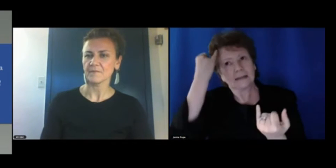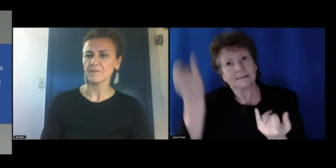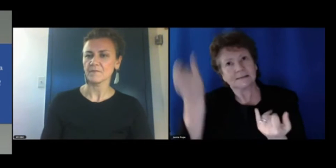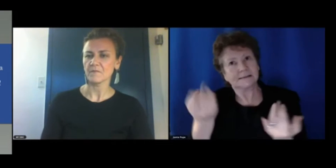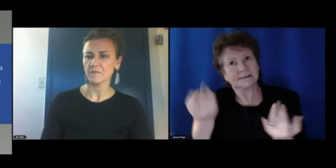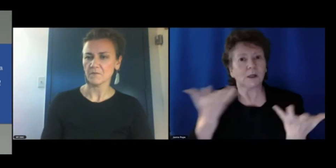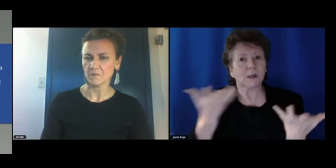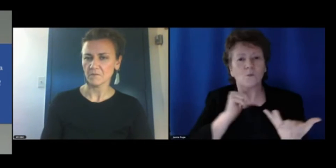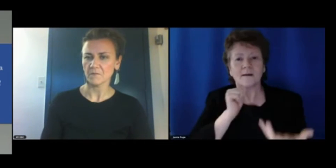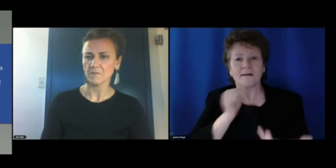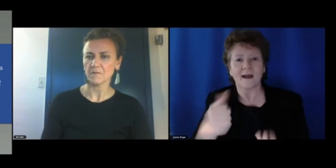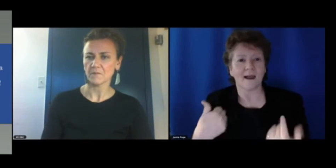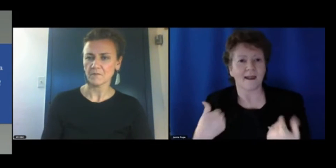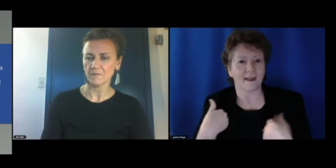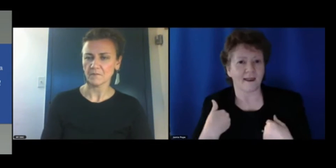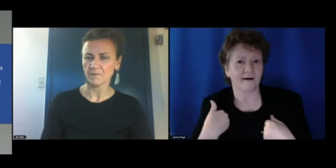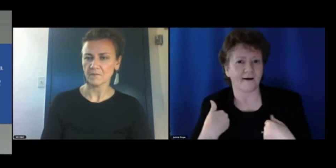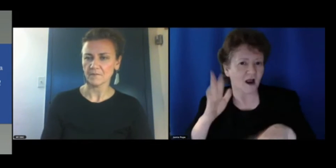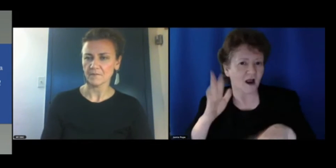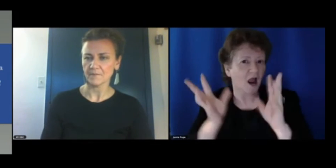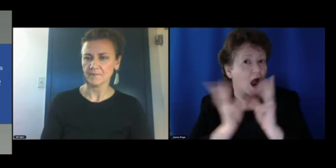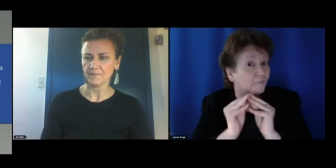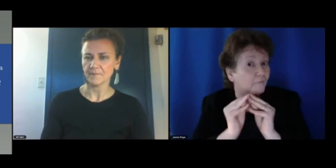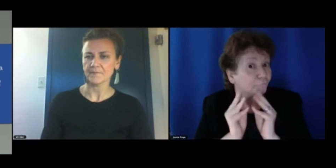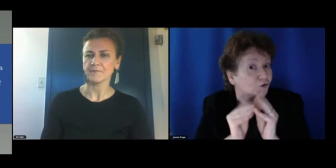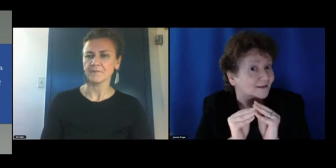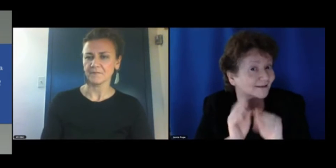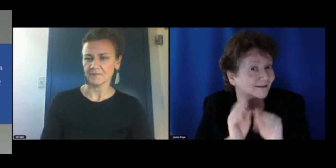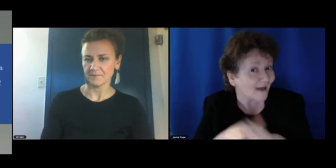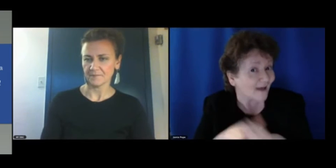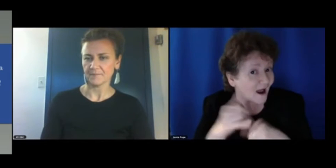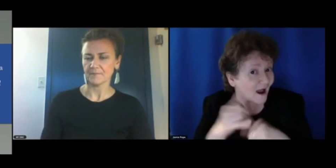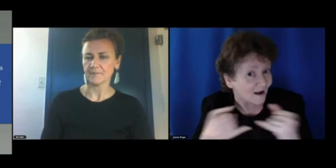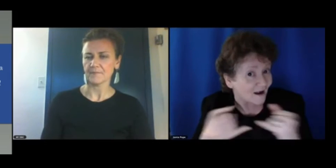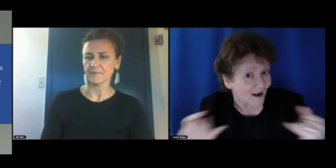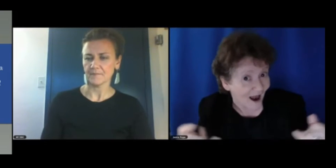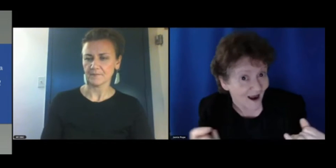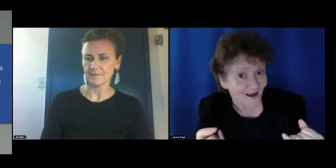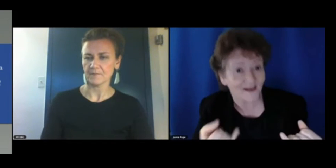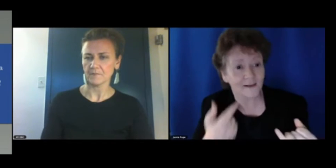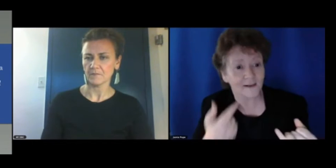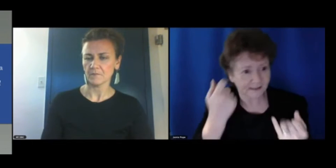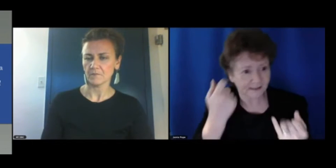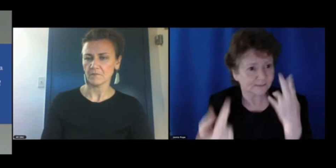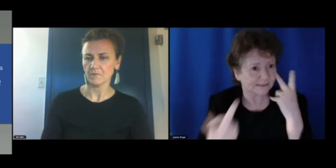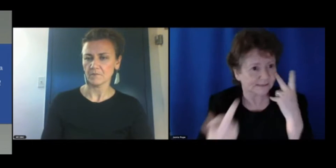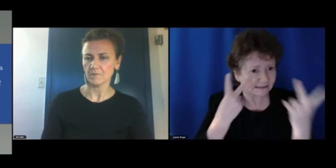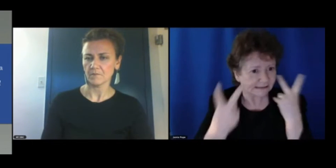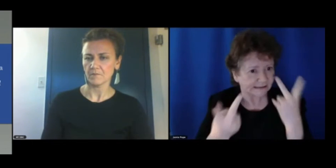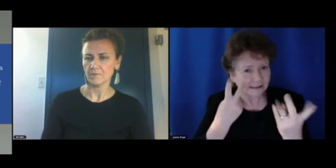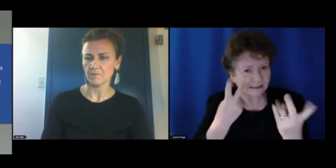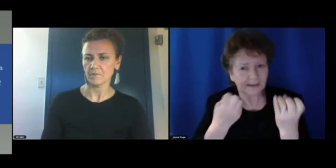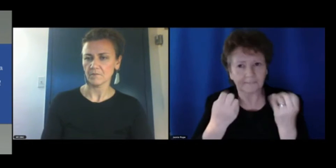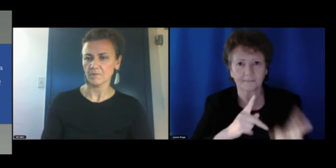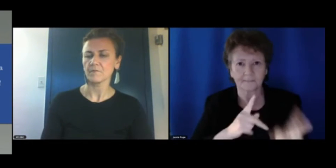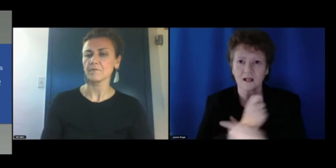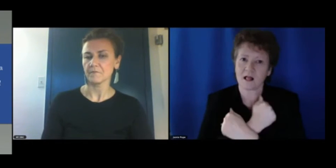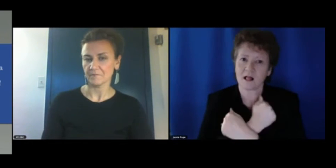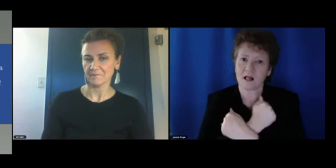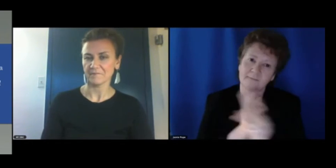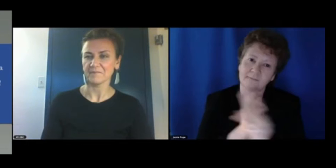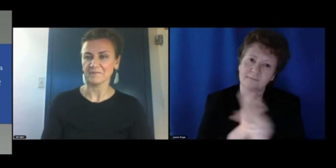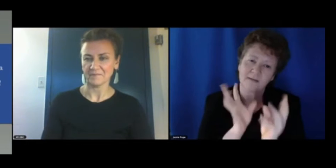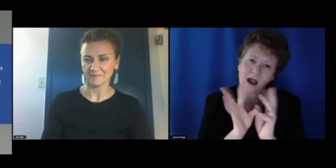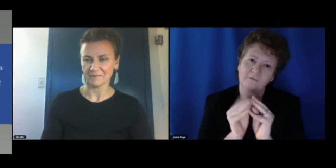interested in the idea of that conference. Because we've never